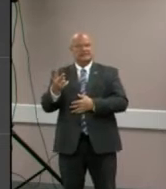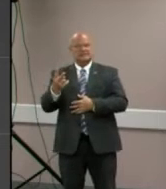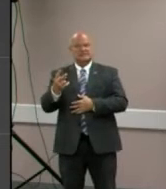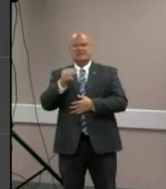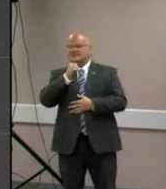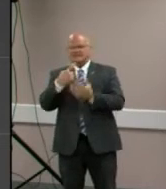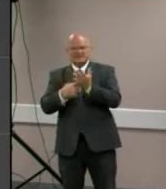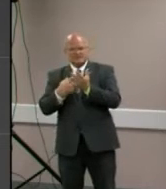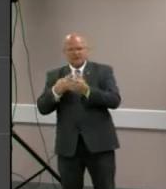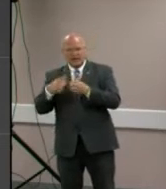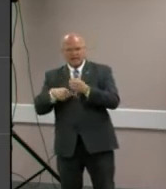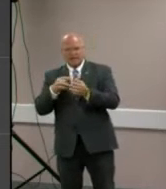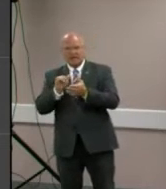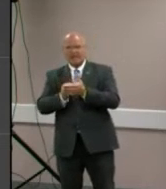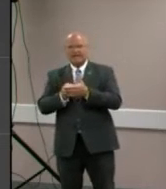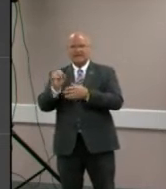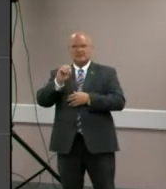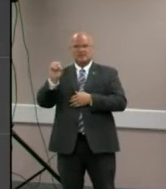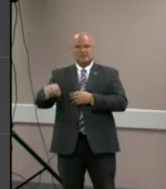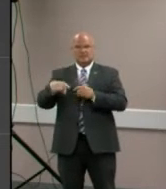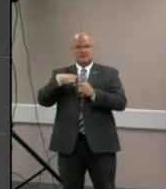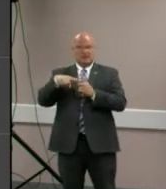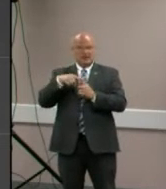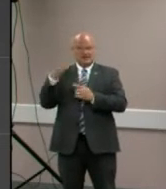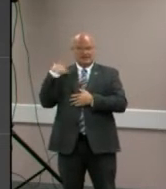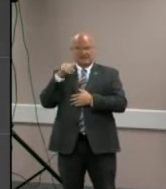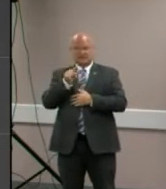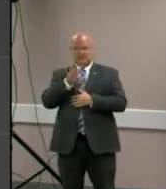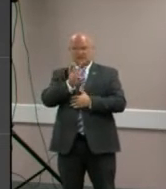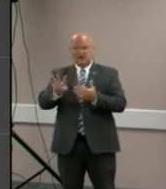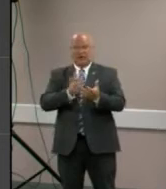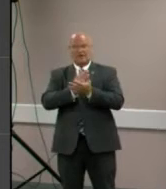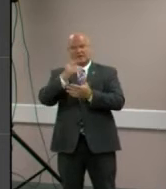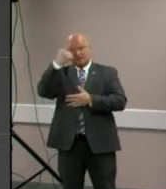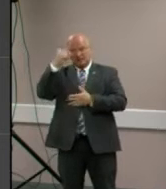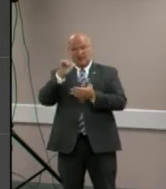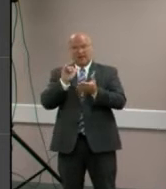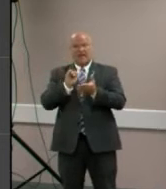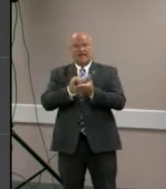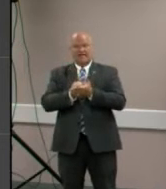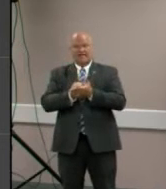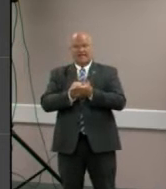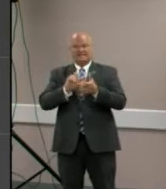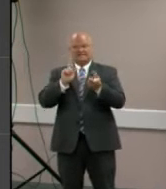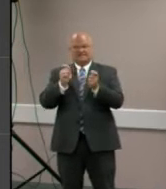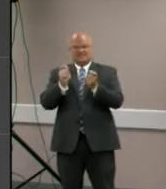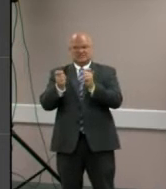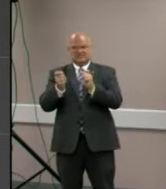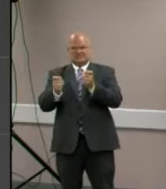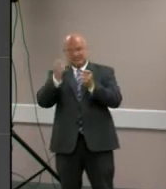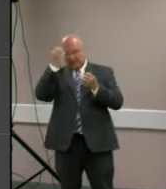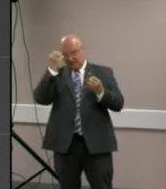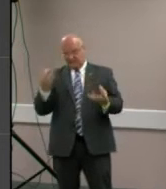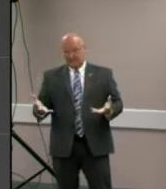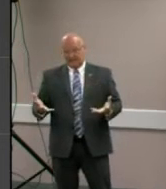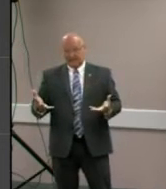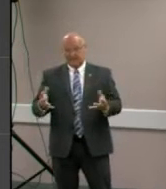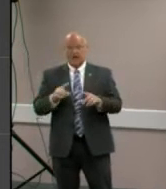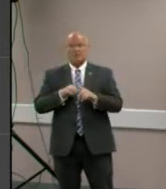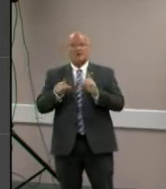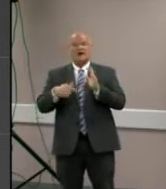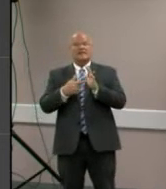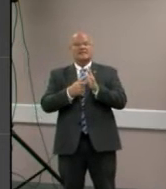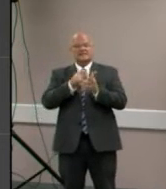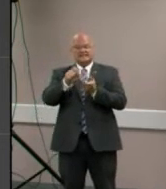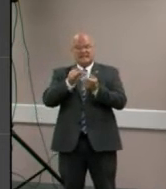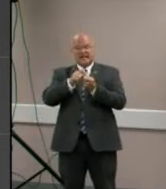I haven't talked about the percent positive in the last 24 hours because that's corrected, will be corrected information. But this is